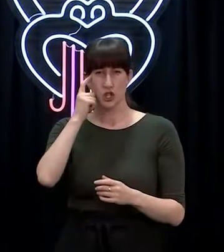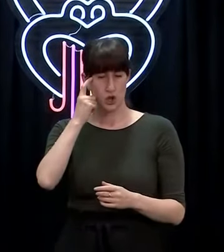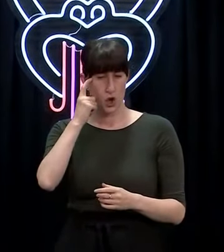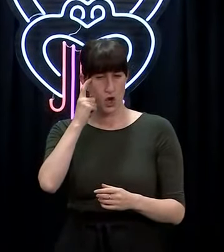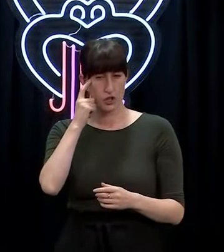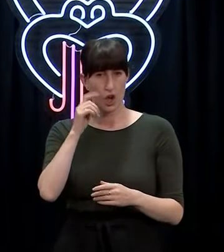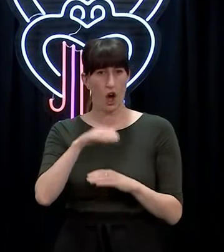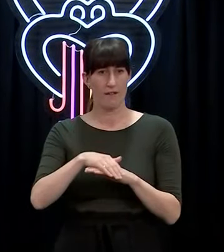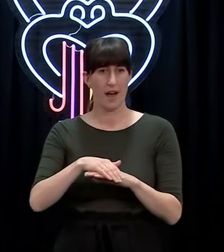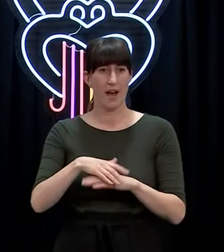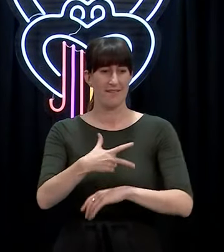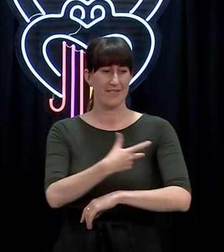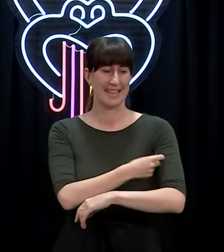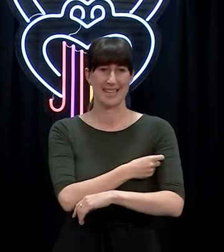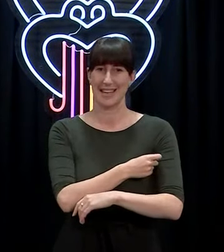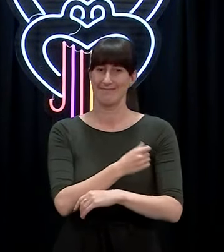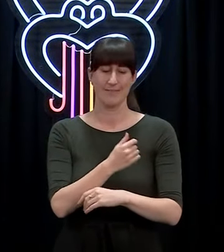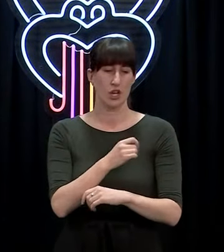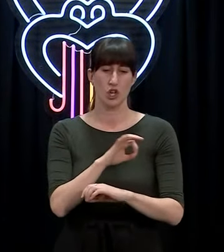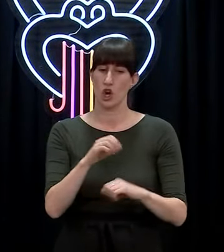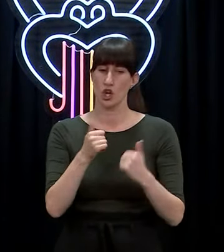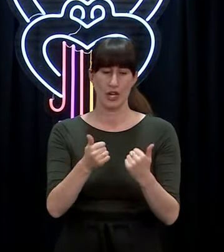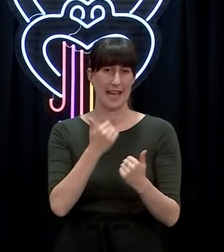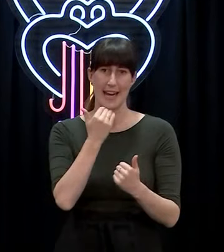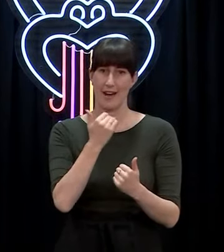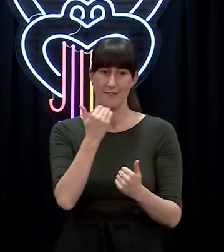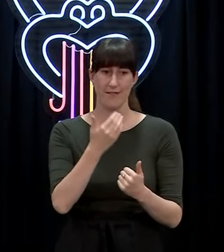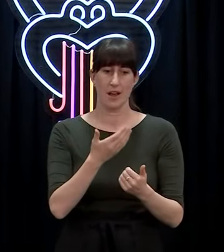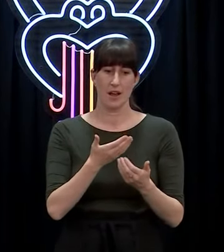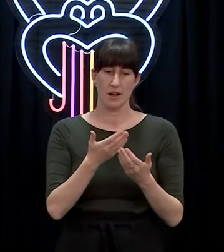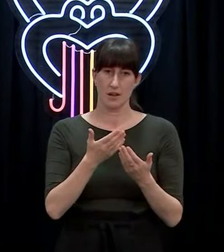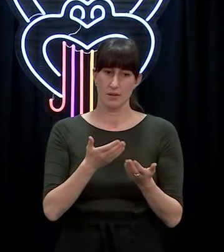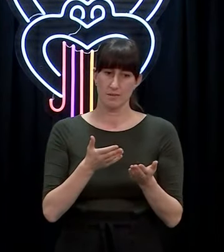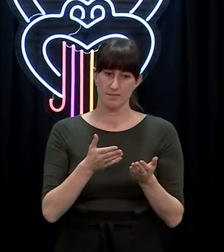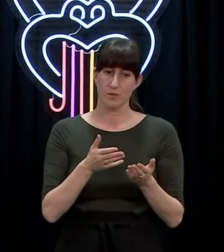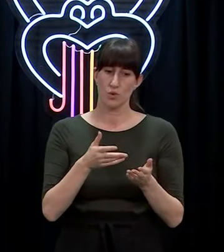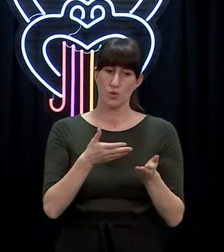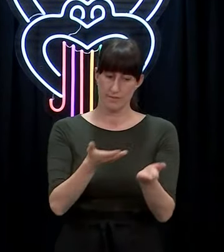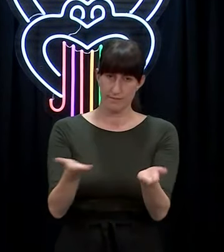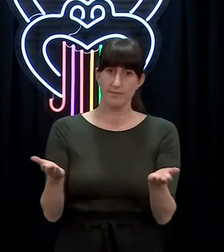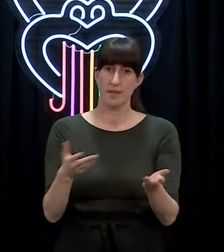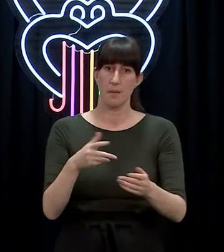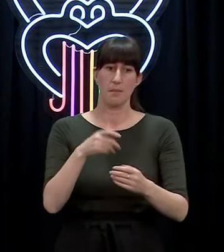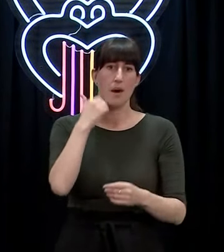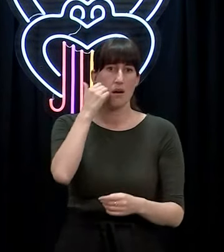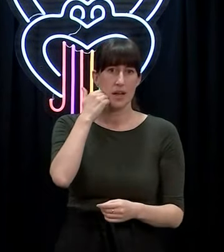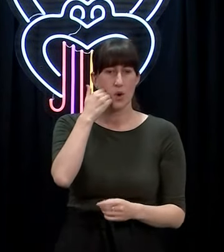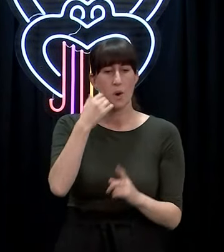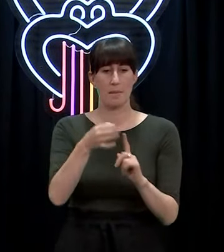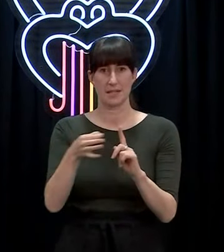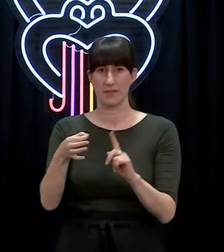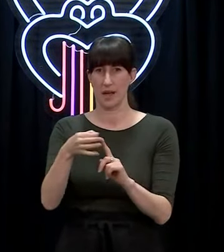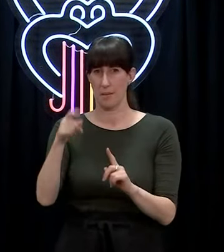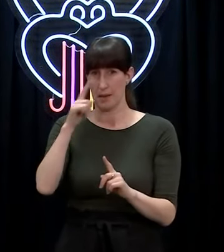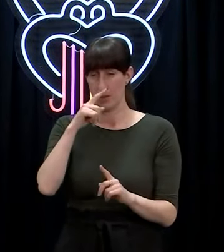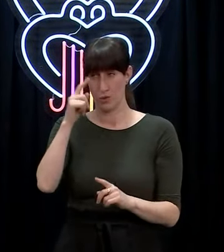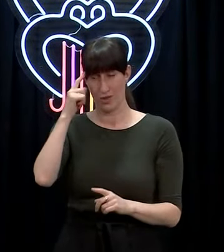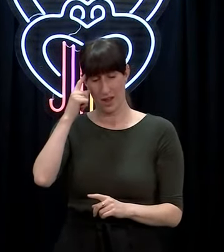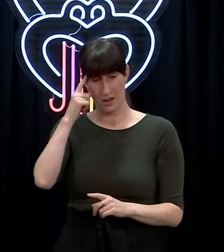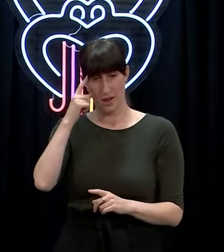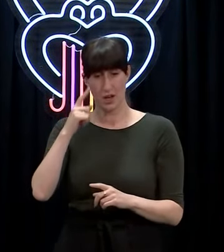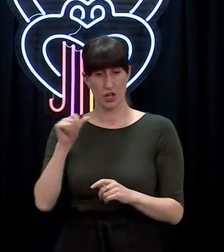people. Do you think in hindsight you could have done better? With every outbreak that we've dealt with,